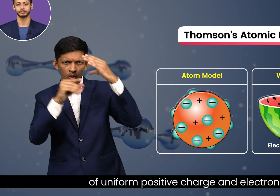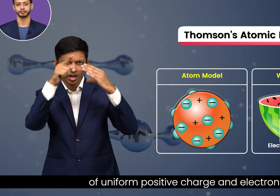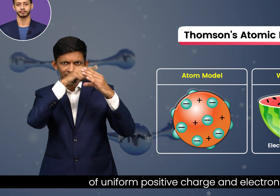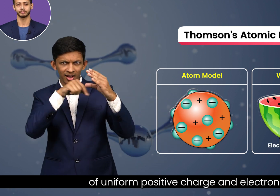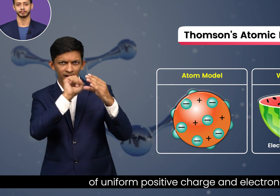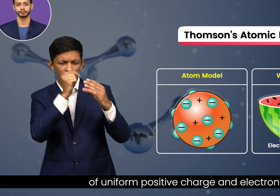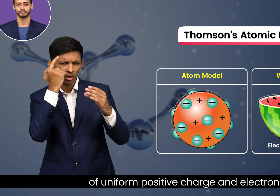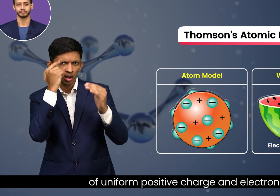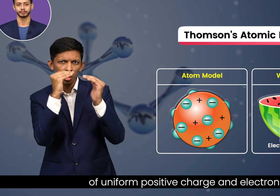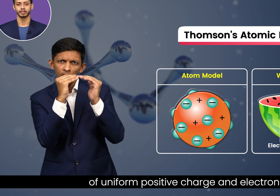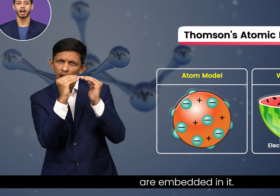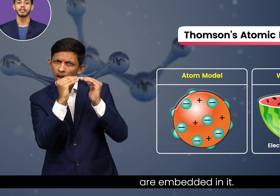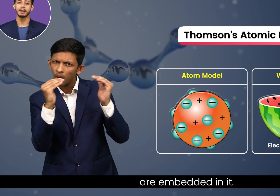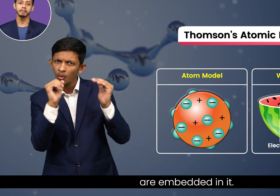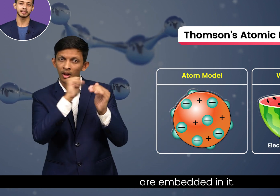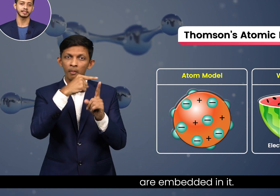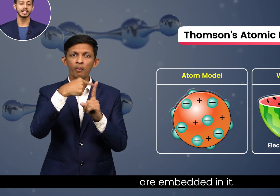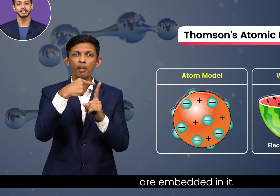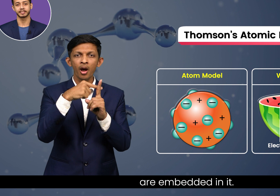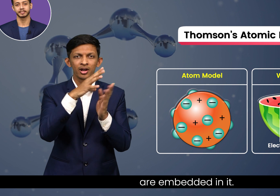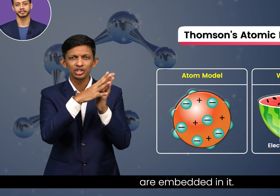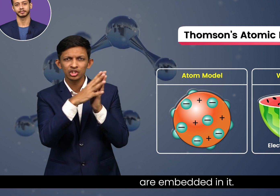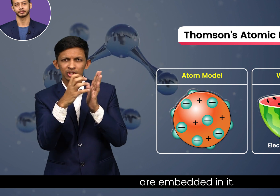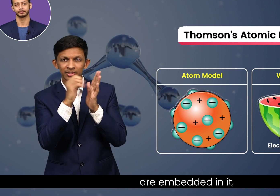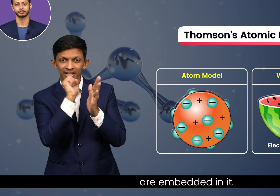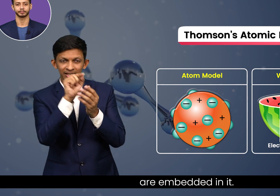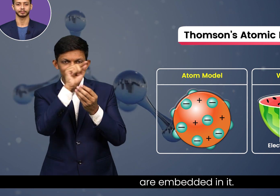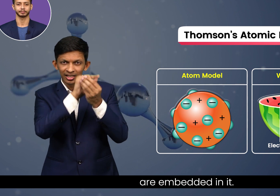are embedded in it.